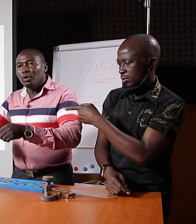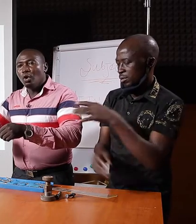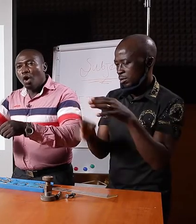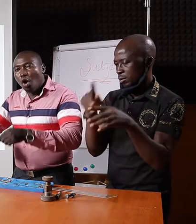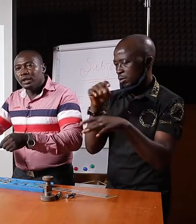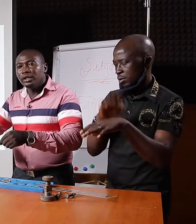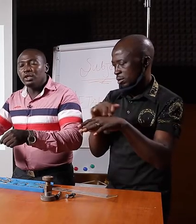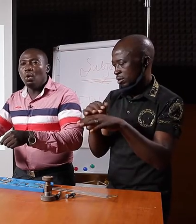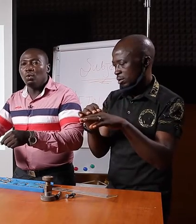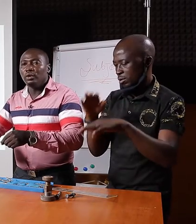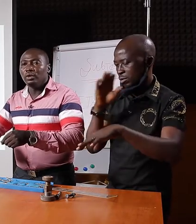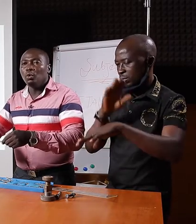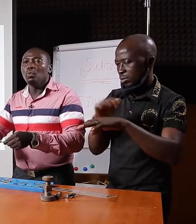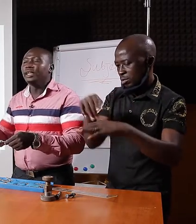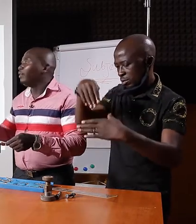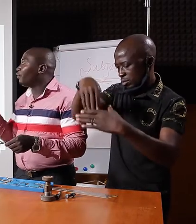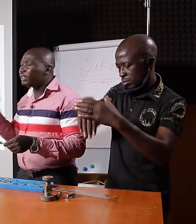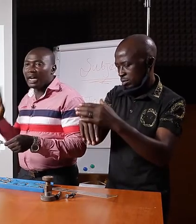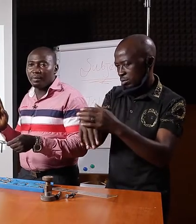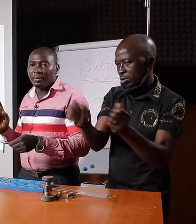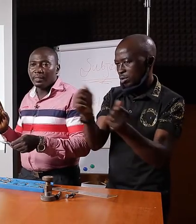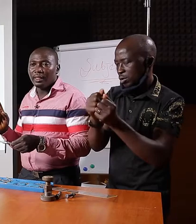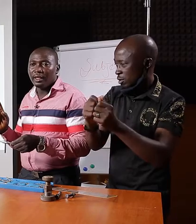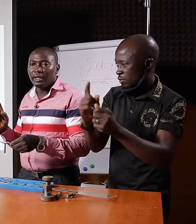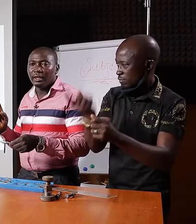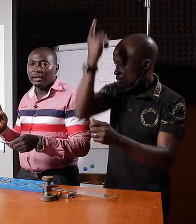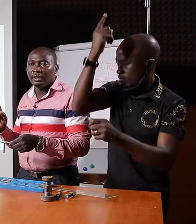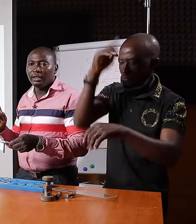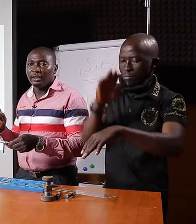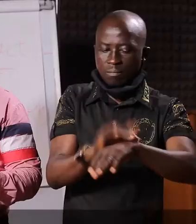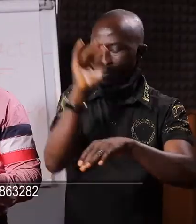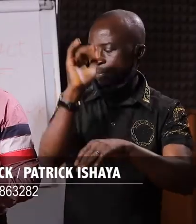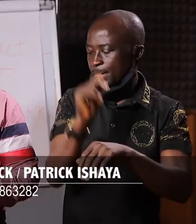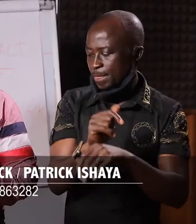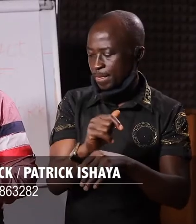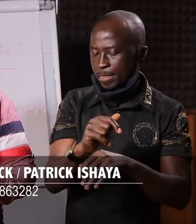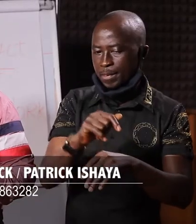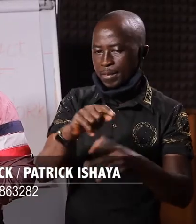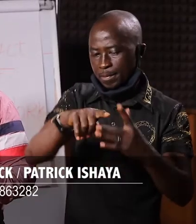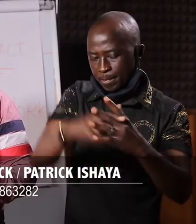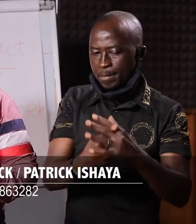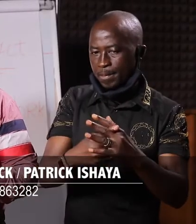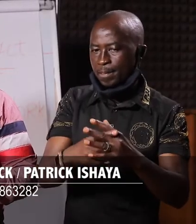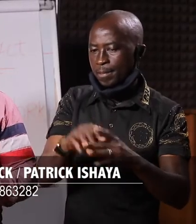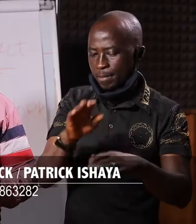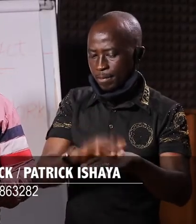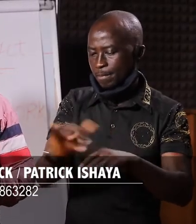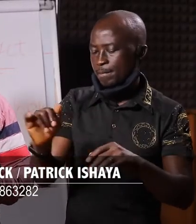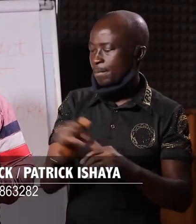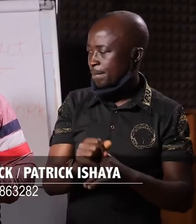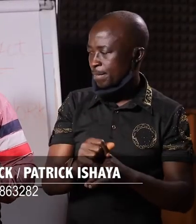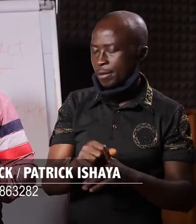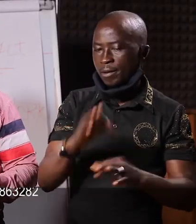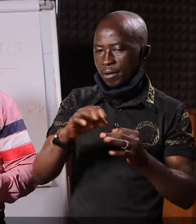tap on the hole with the first tap. Then you start tapping. By the time